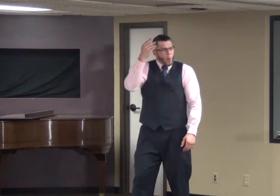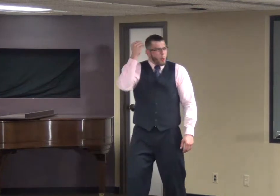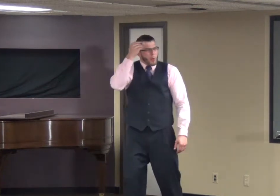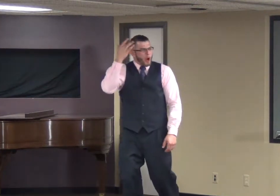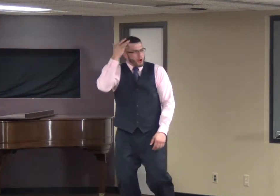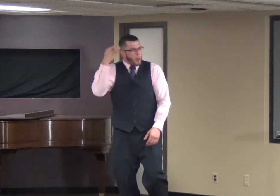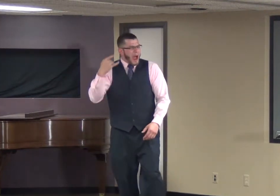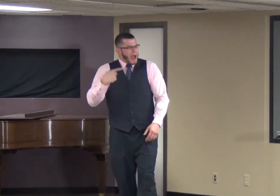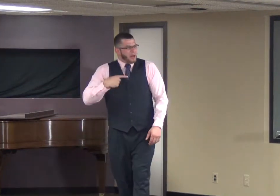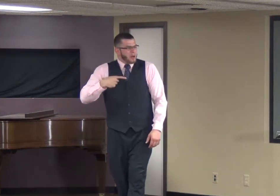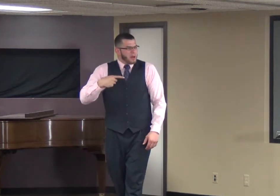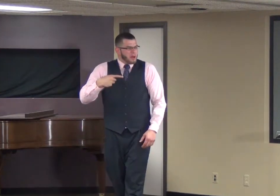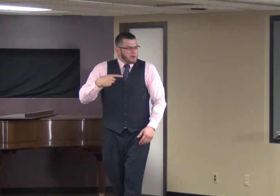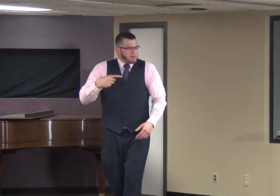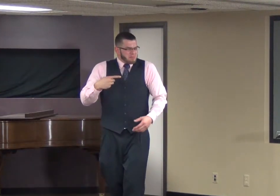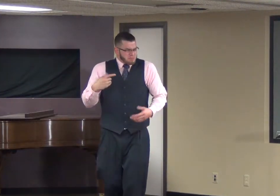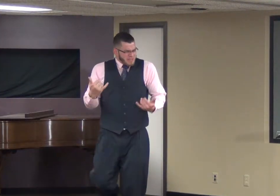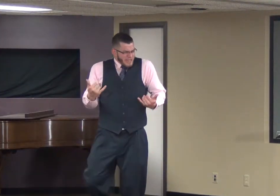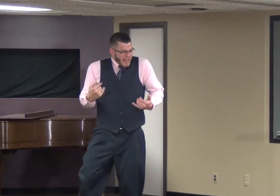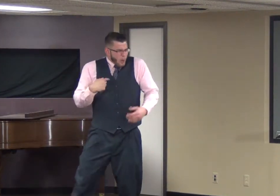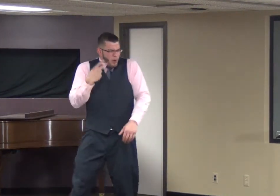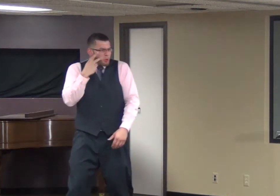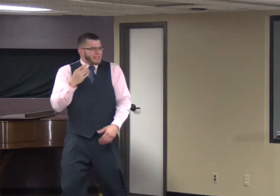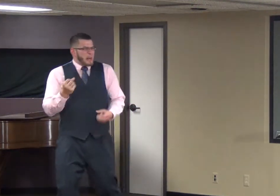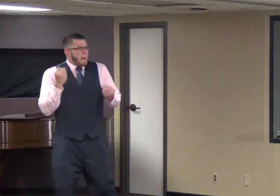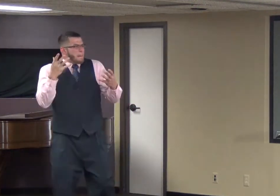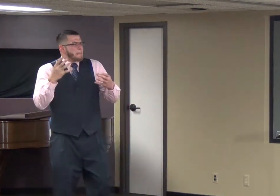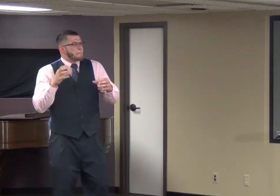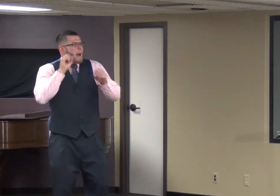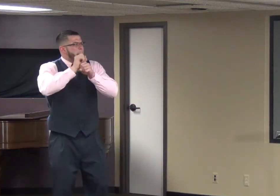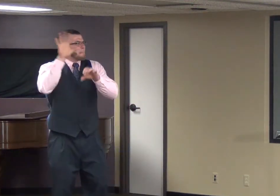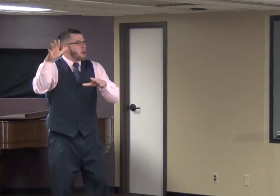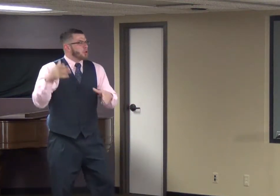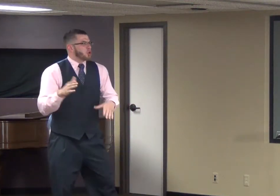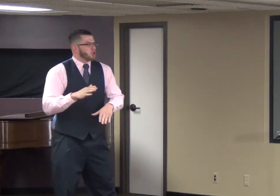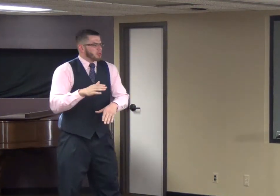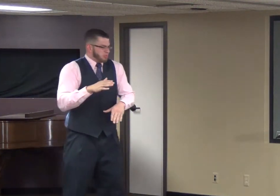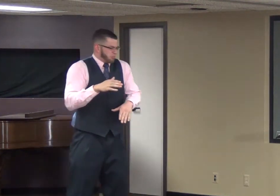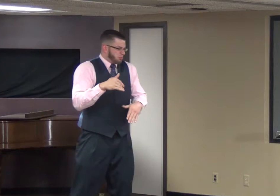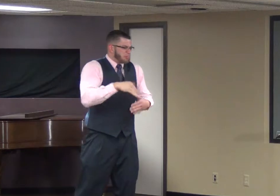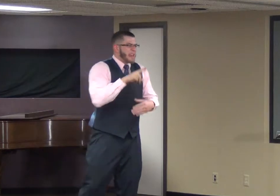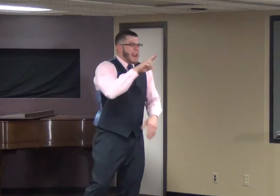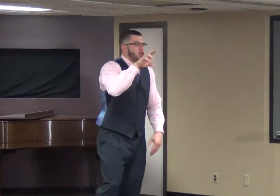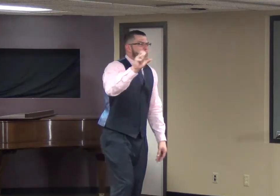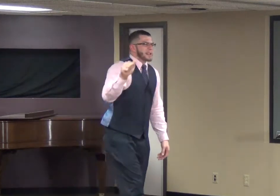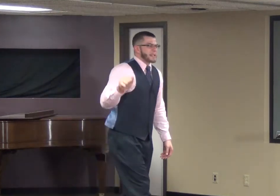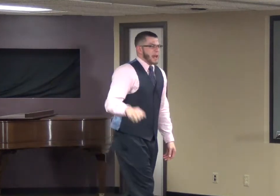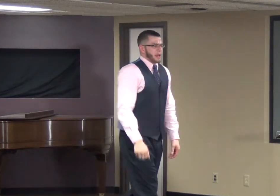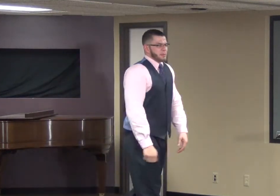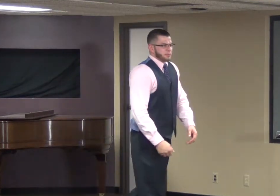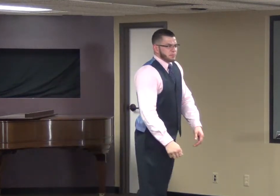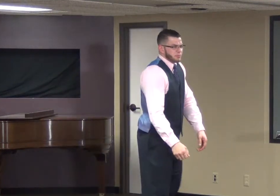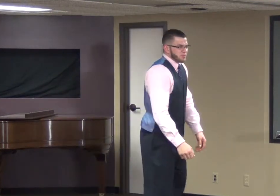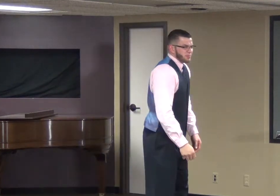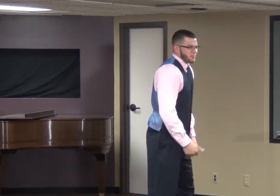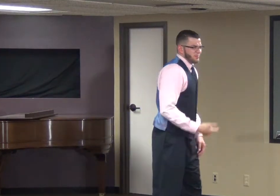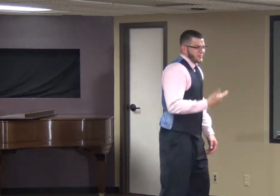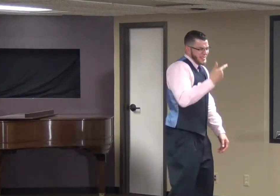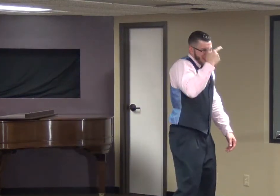We wonder why today we don't see many miracles in USA.